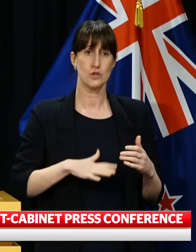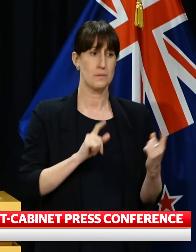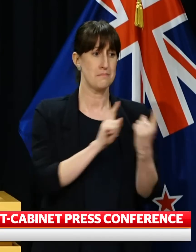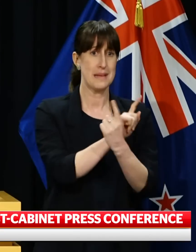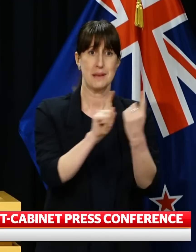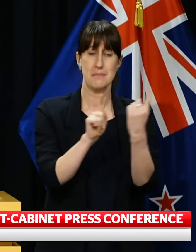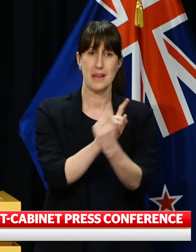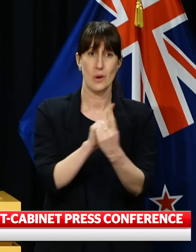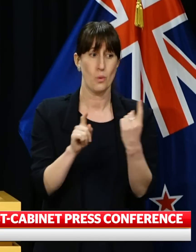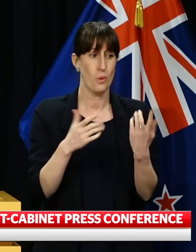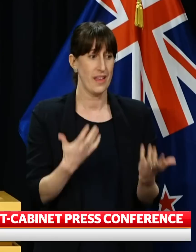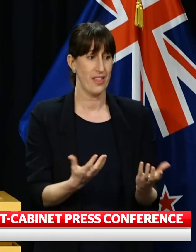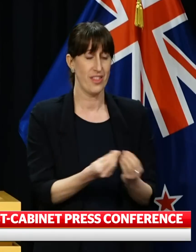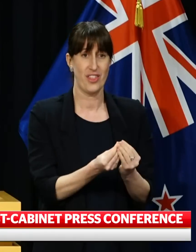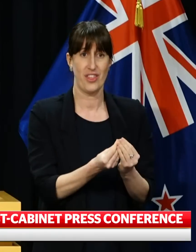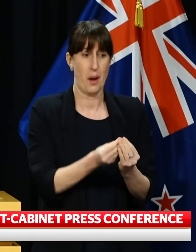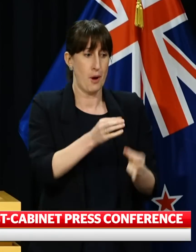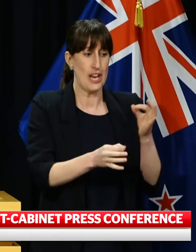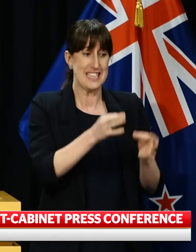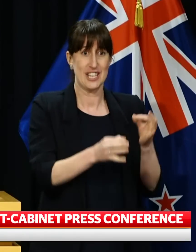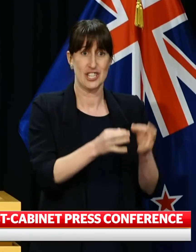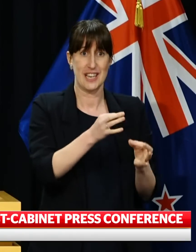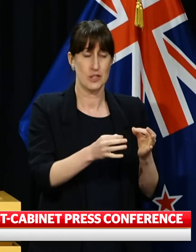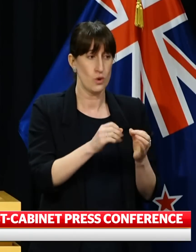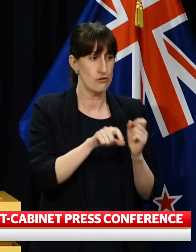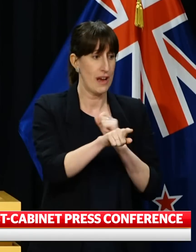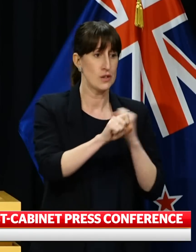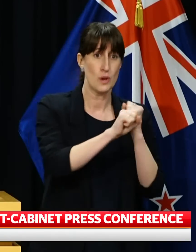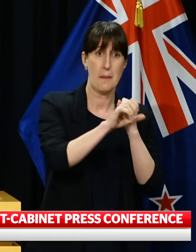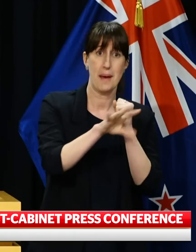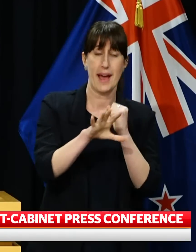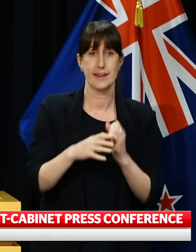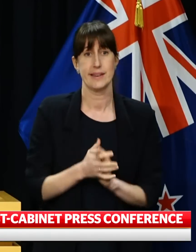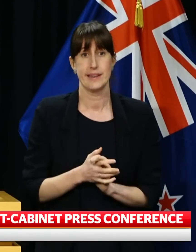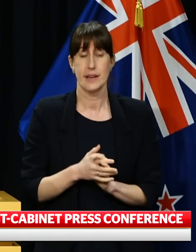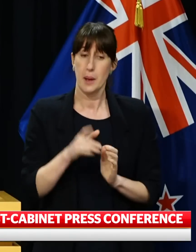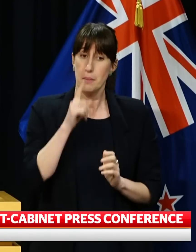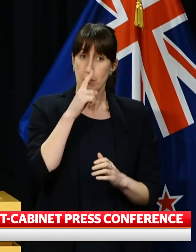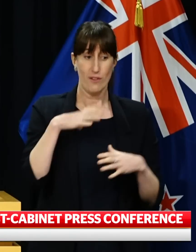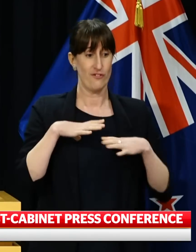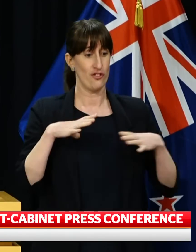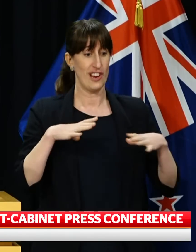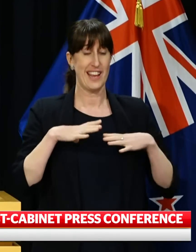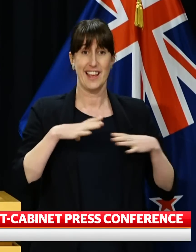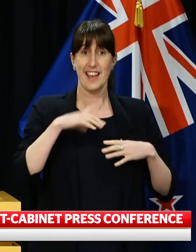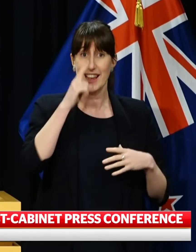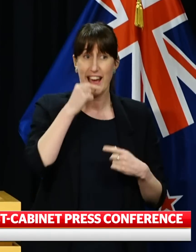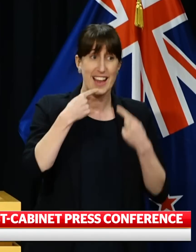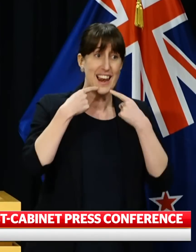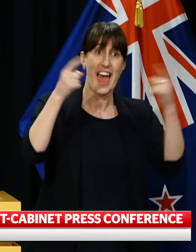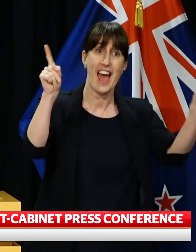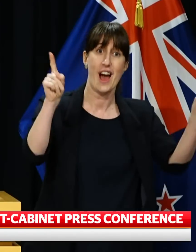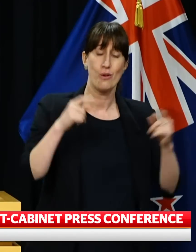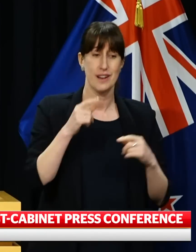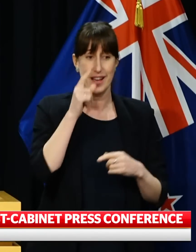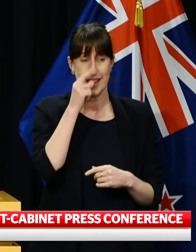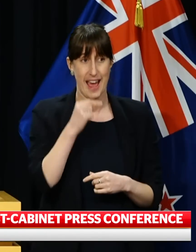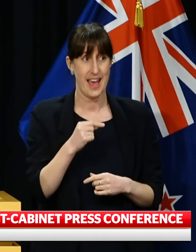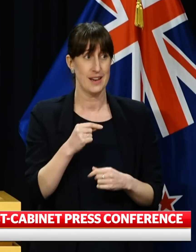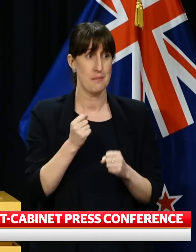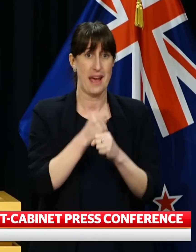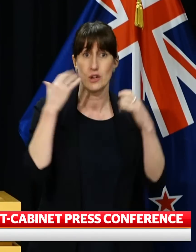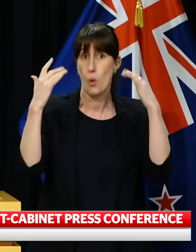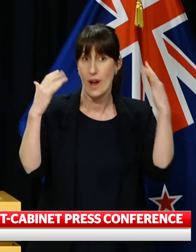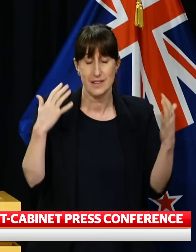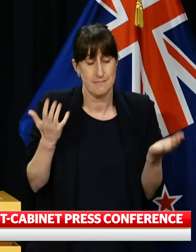But it is democracy in action, and people are free to, make noise, free to protest, free to share their views. This was Brian Tamaki's group